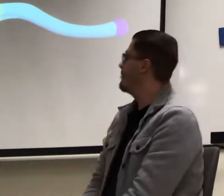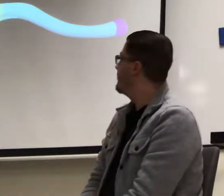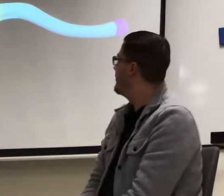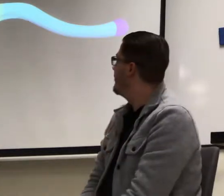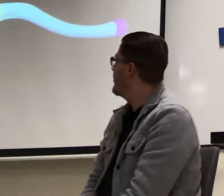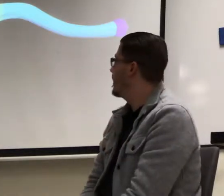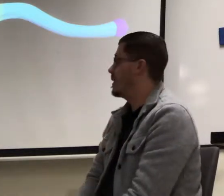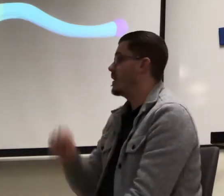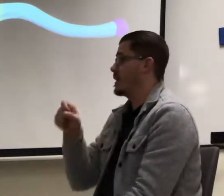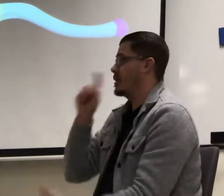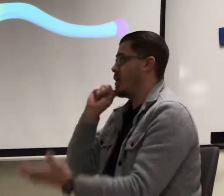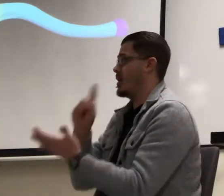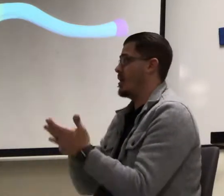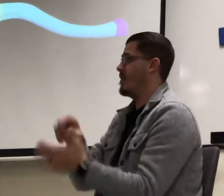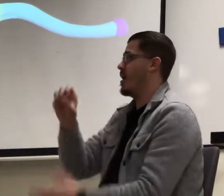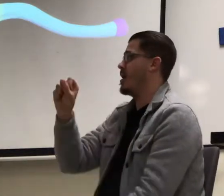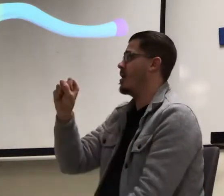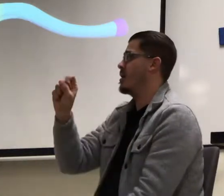sternal end